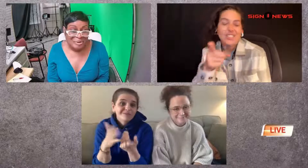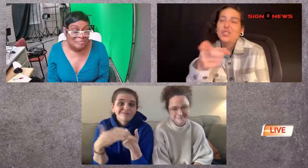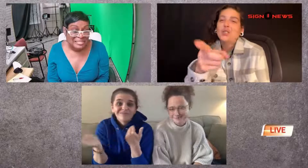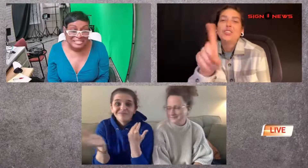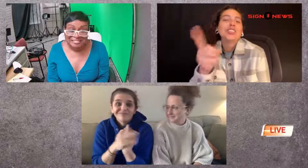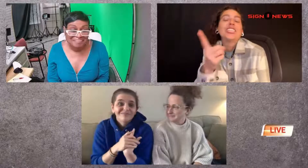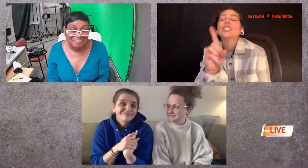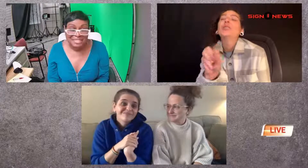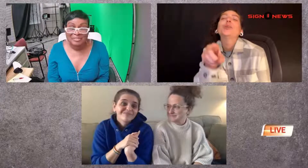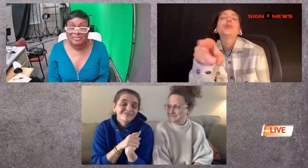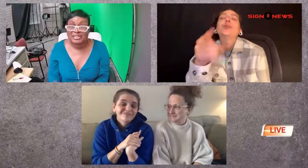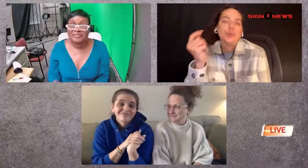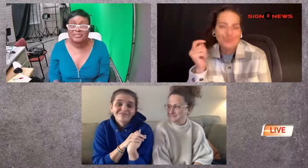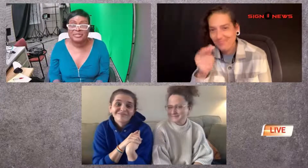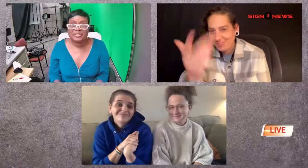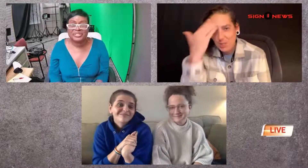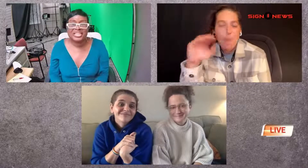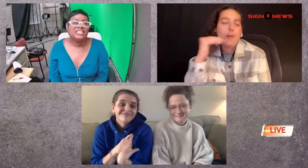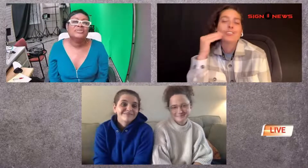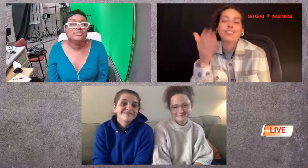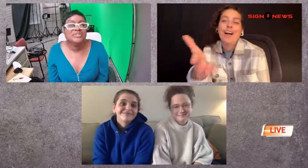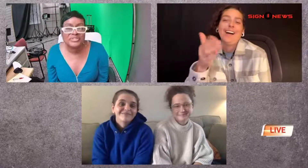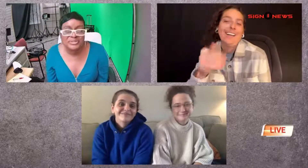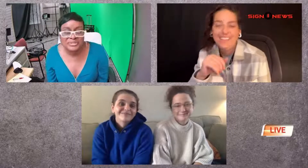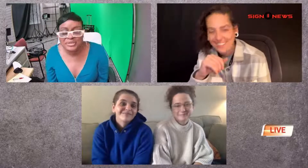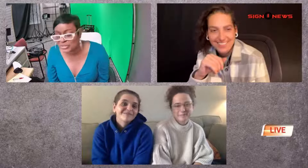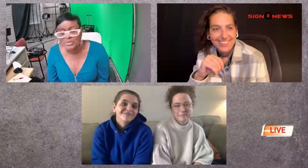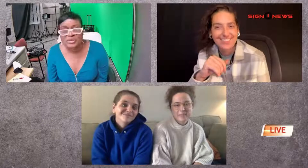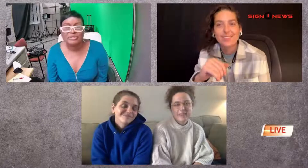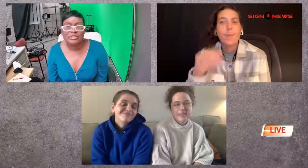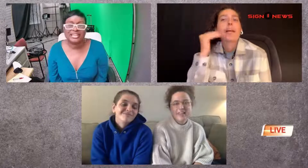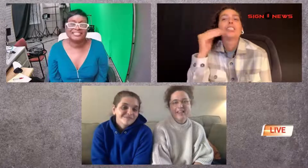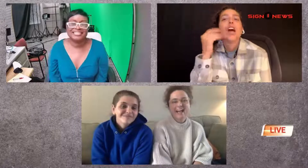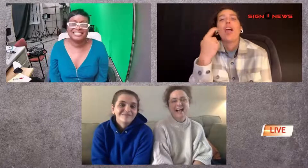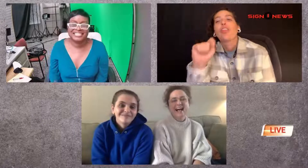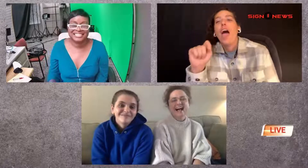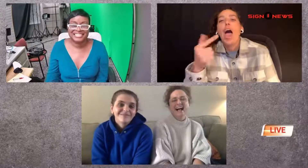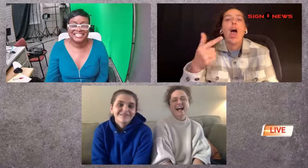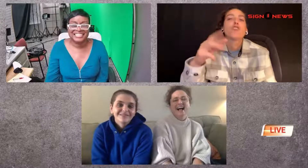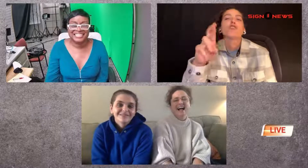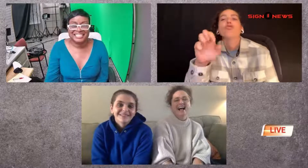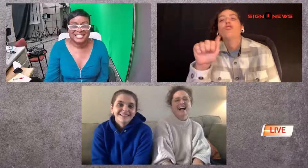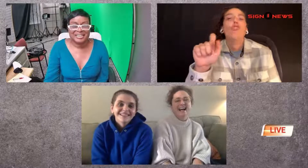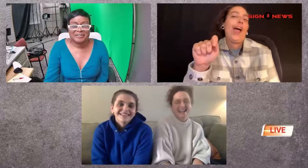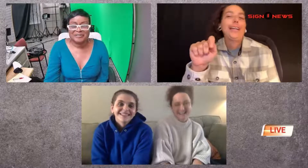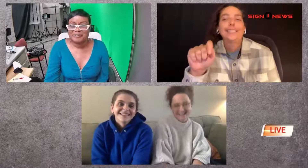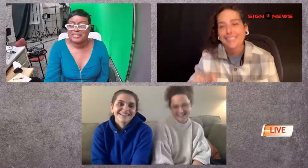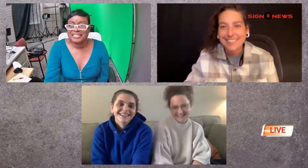I'm hoping, for stuff in the future. You do you. You do you, Michelle.